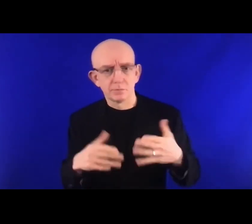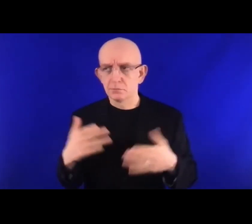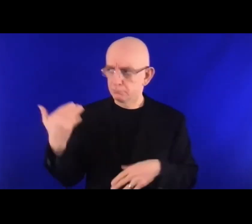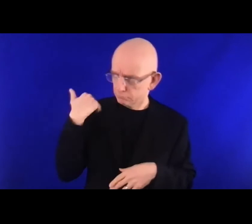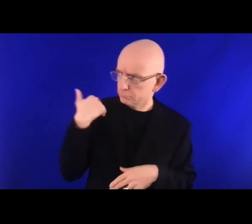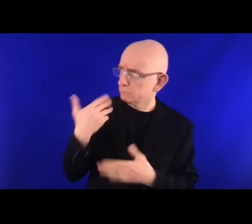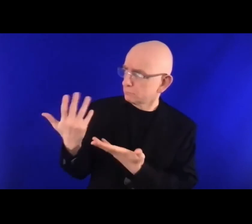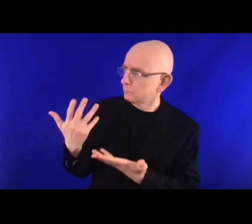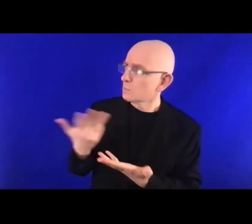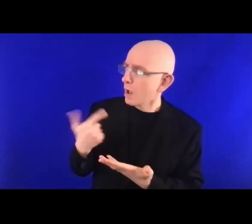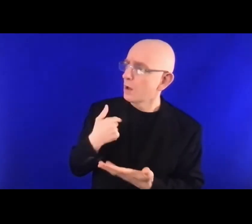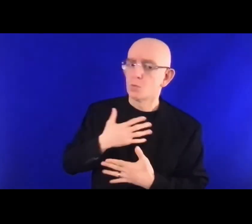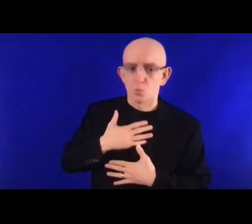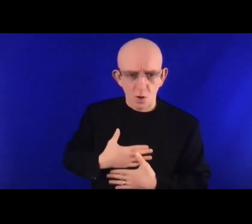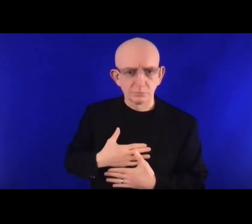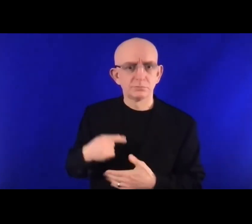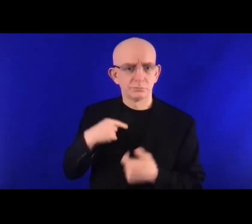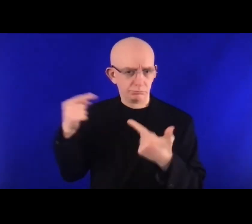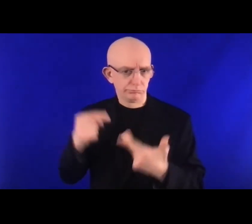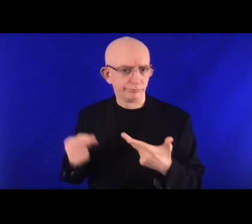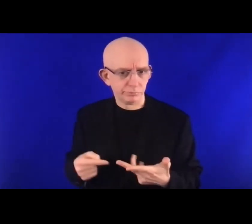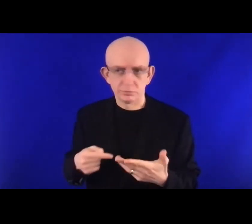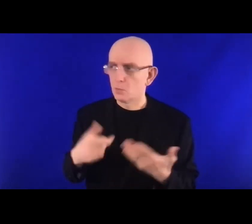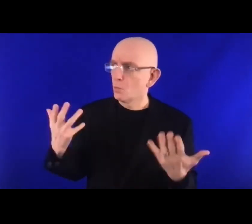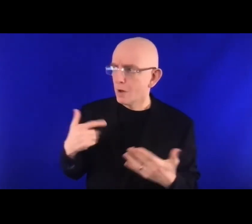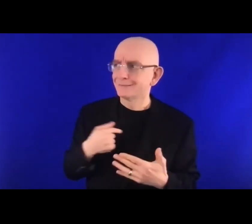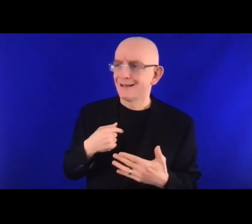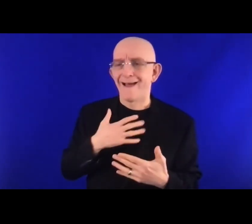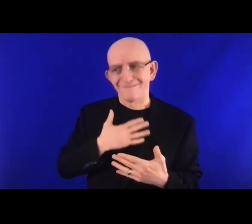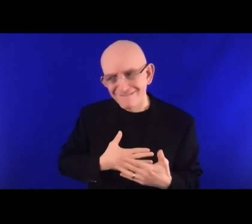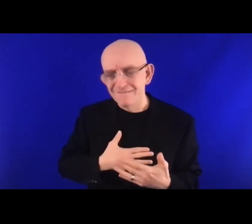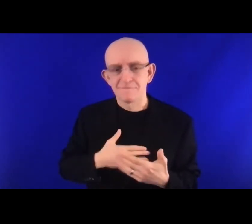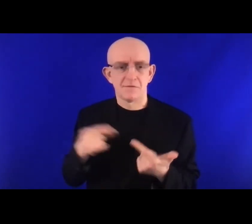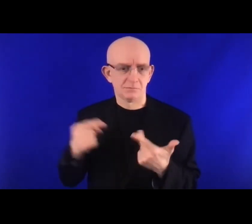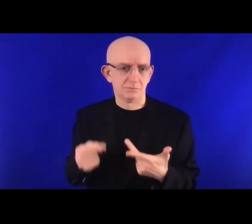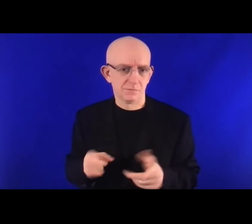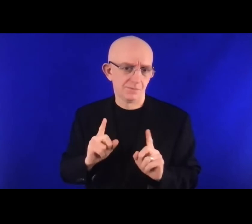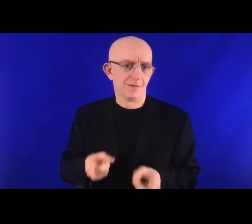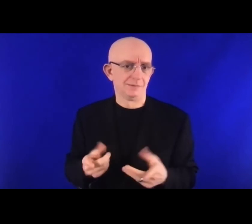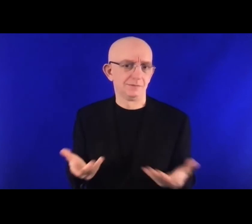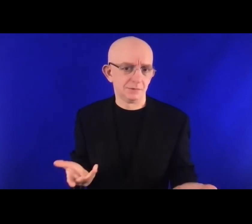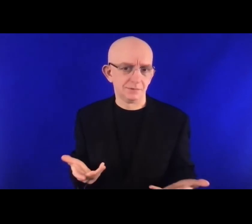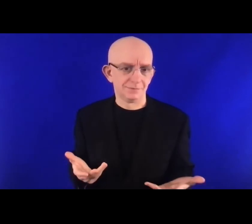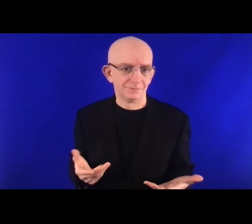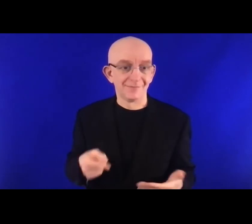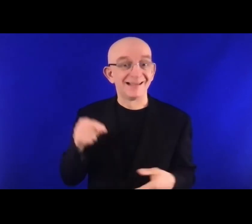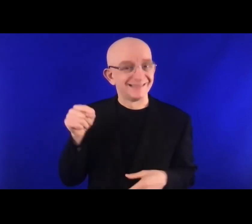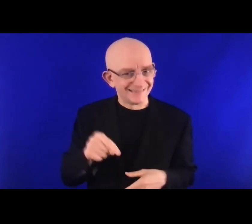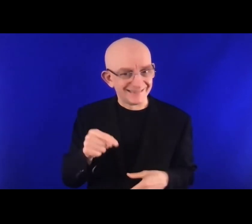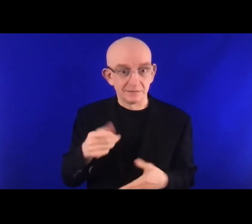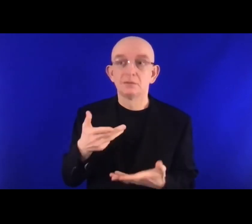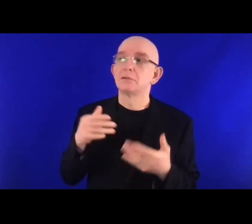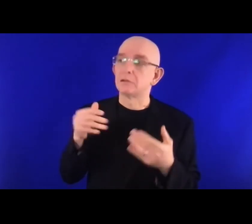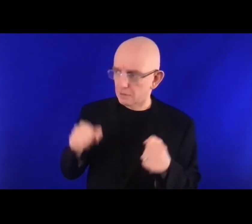live with our peers, which are people without disabilities. The only thing